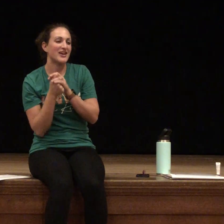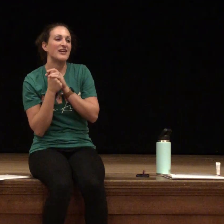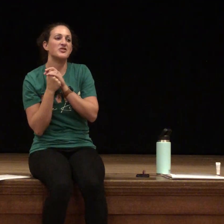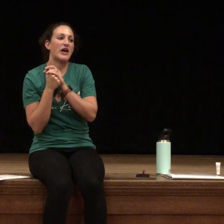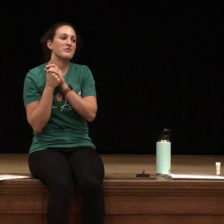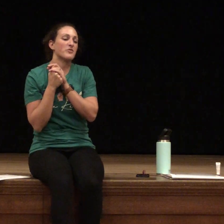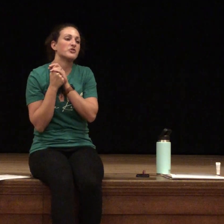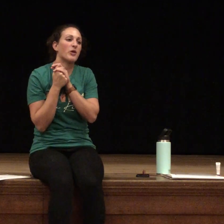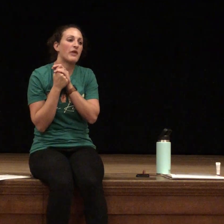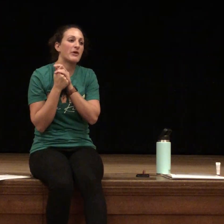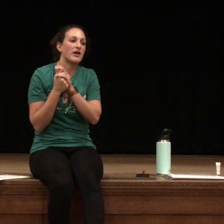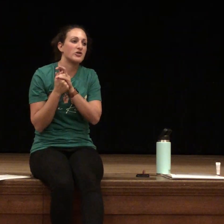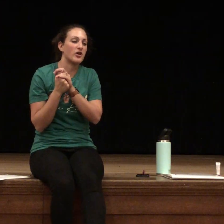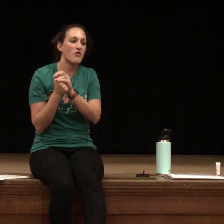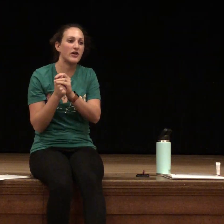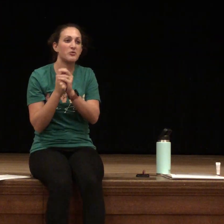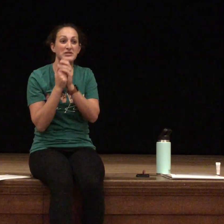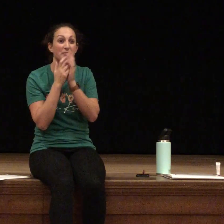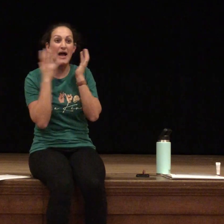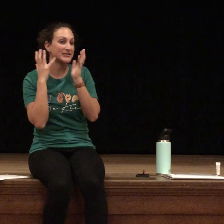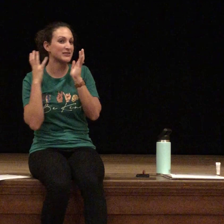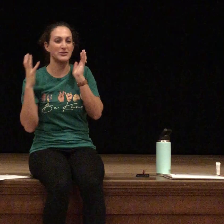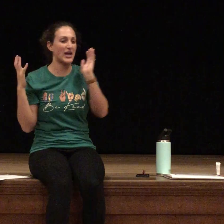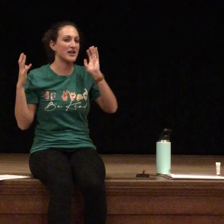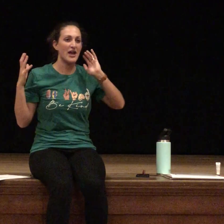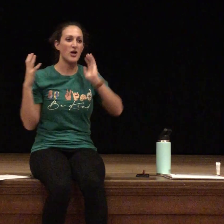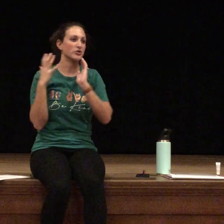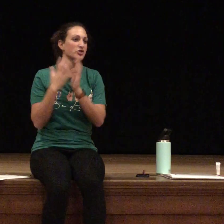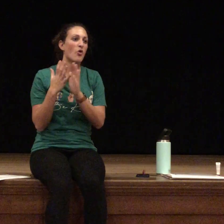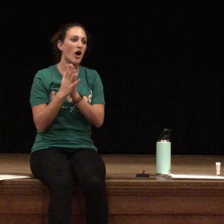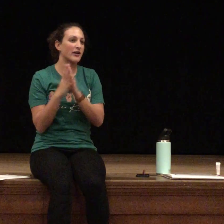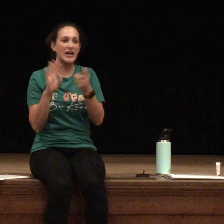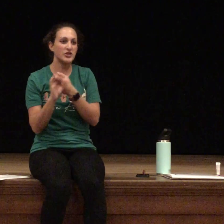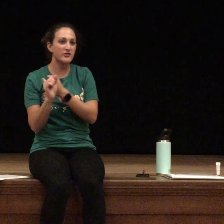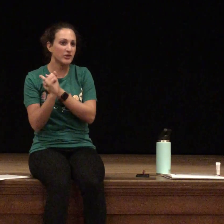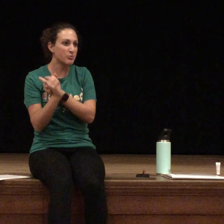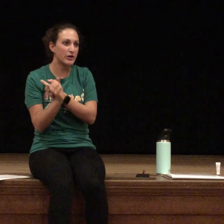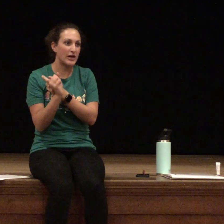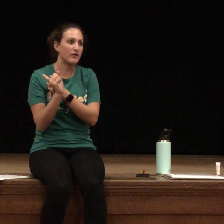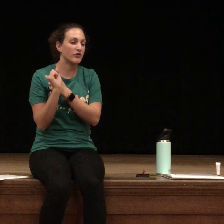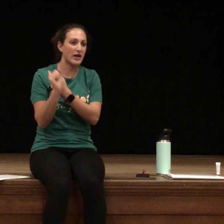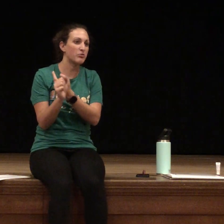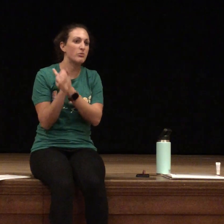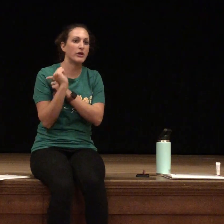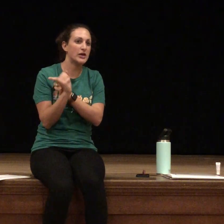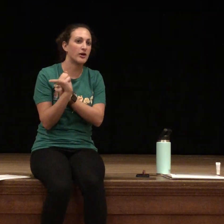And so that was one trouble that we had during COVID was the masks, was that it was so hard, not just for lip reading for deaf people in a hearing